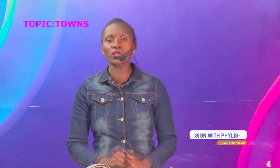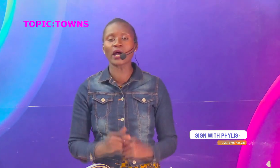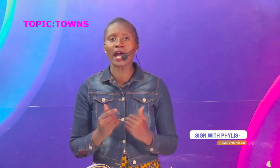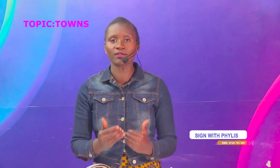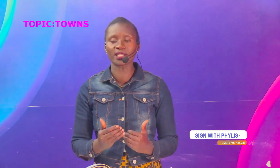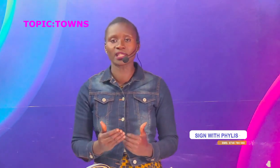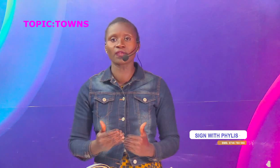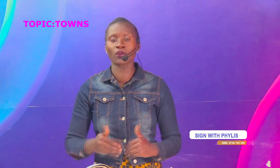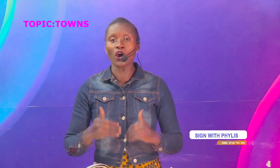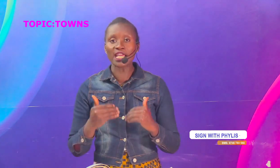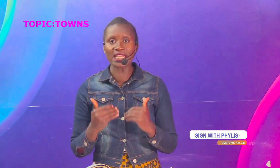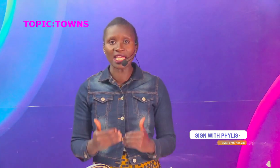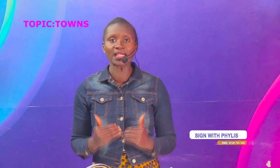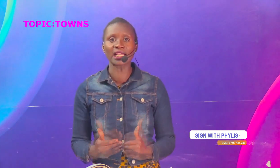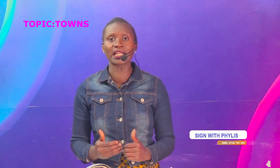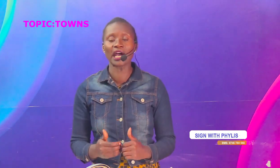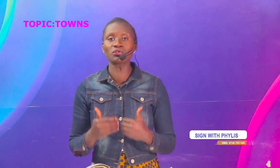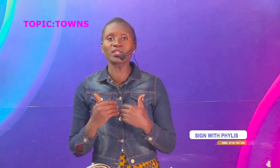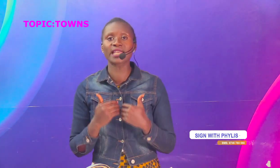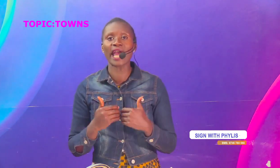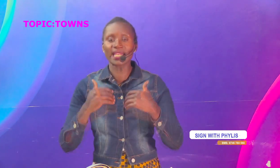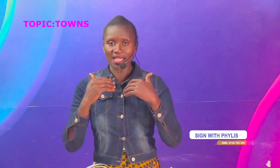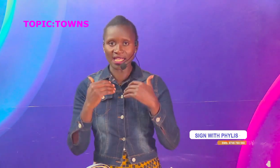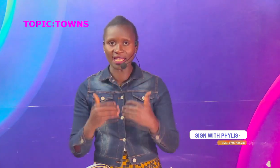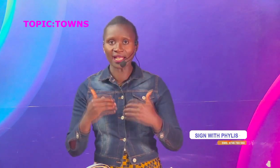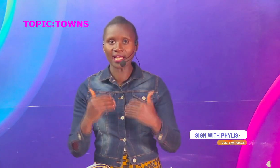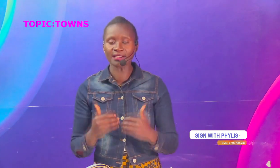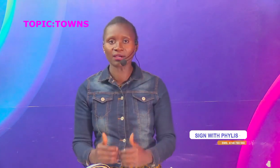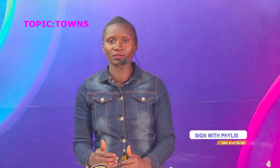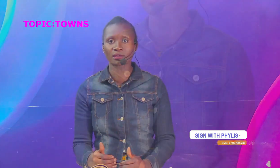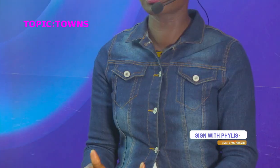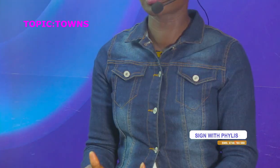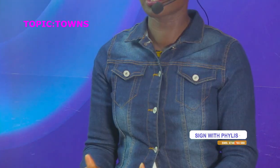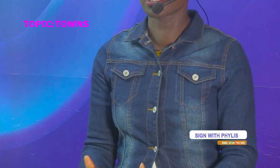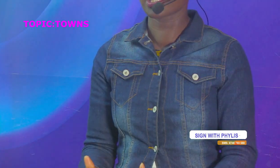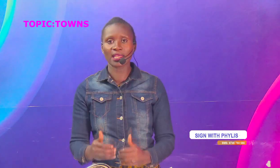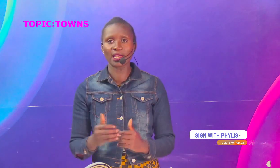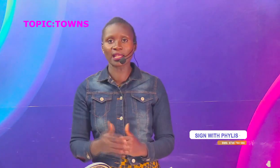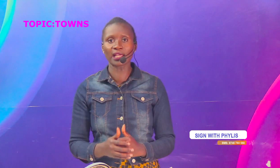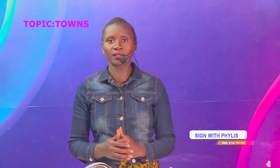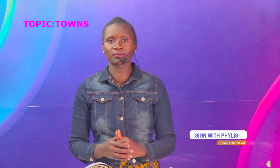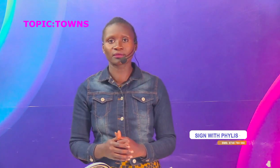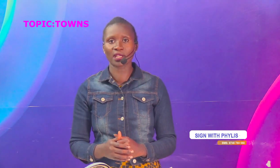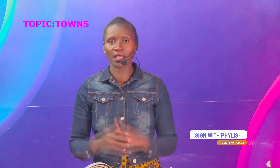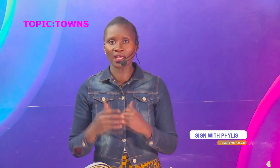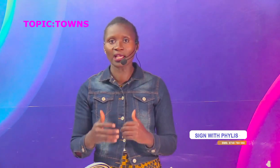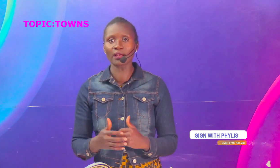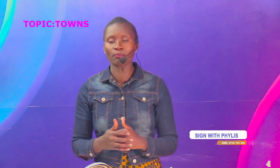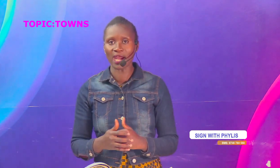have the sign for Gilgil. How do we say Gilgil town? Gilgil. Gilgil barrack.